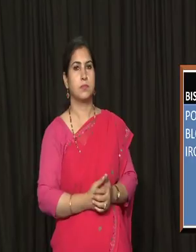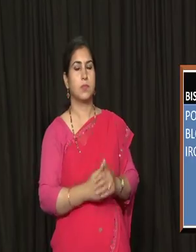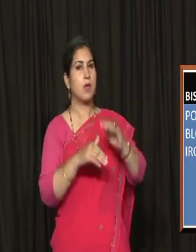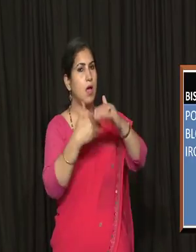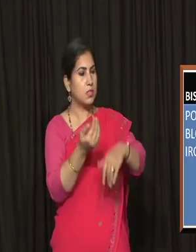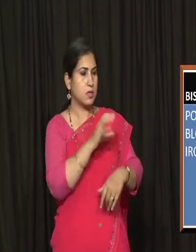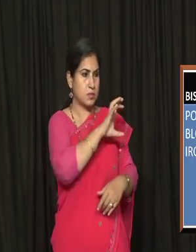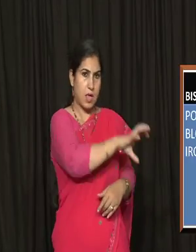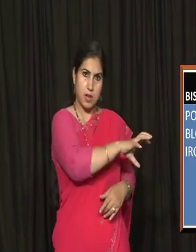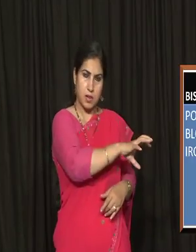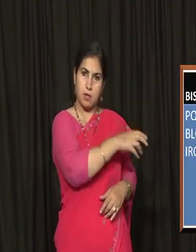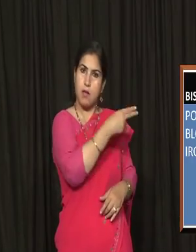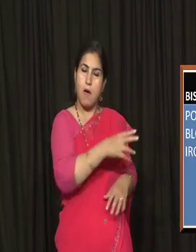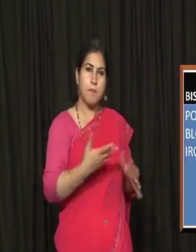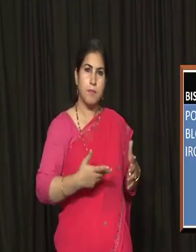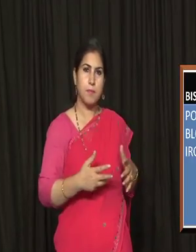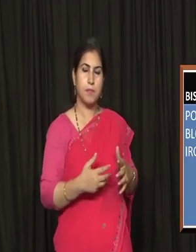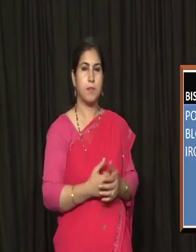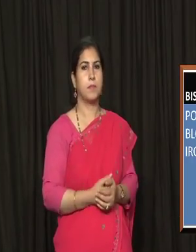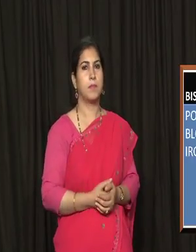And another state was Holstein.